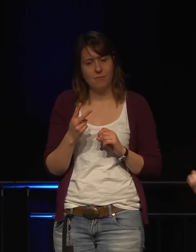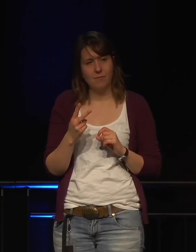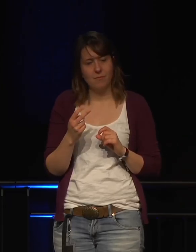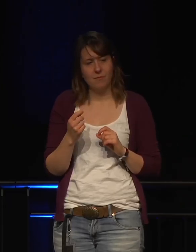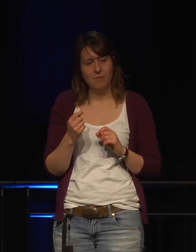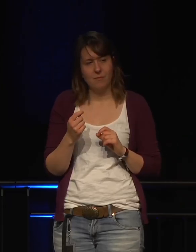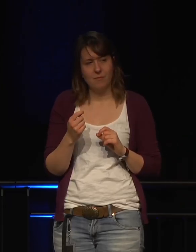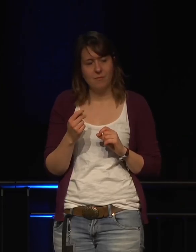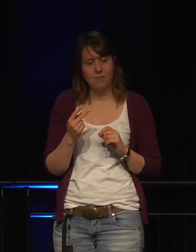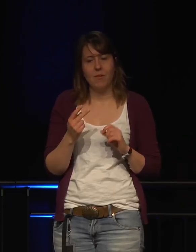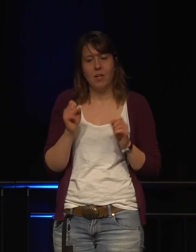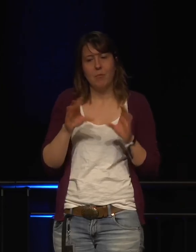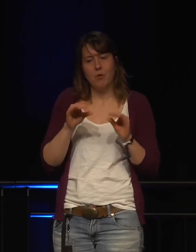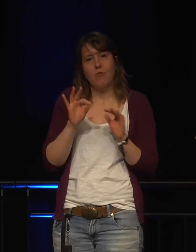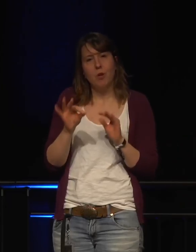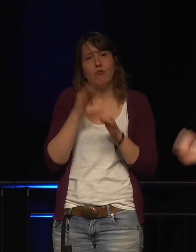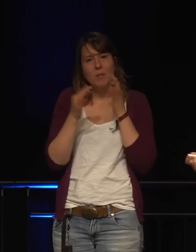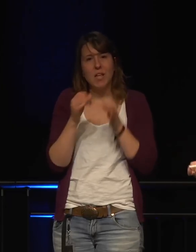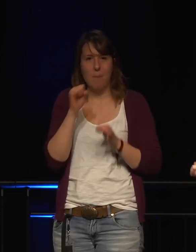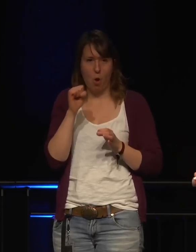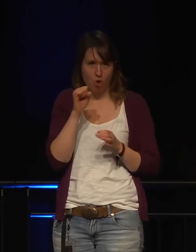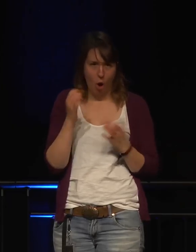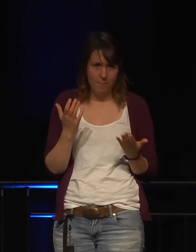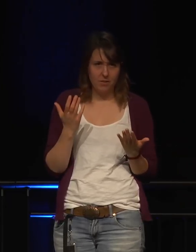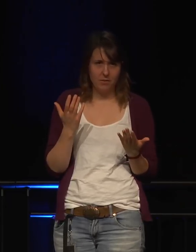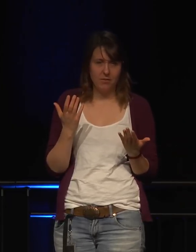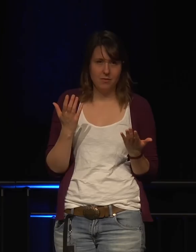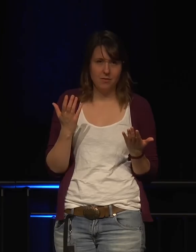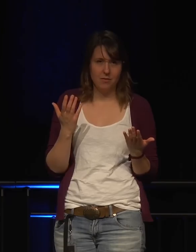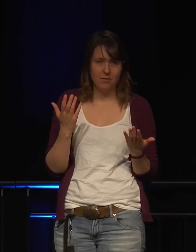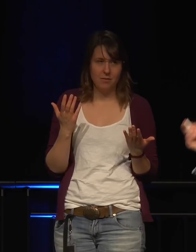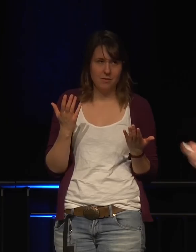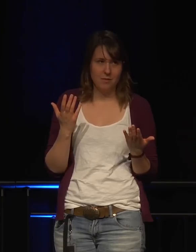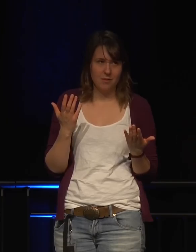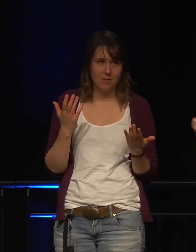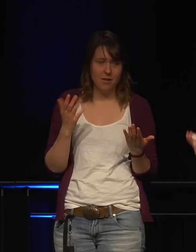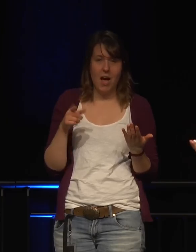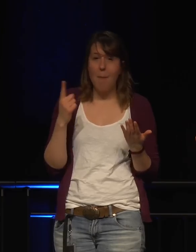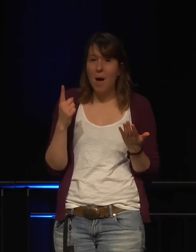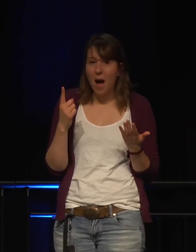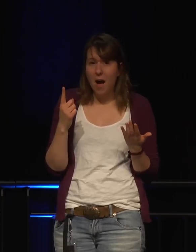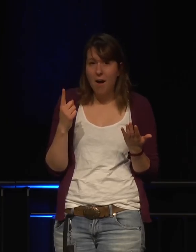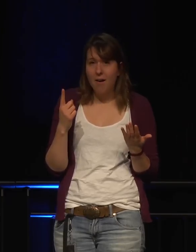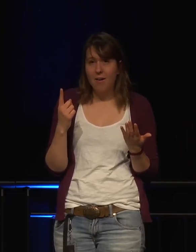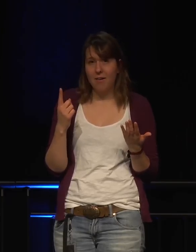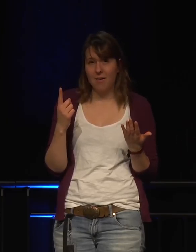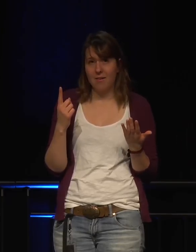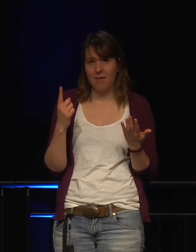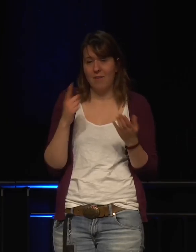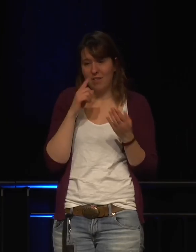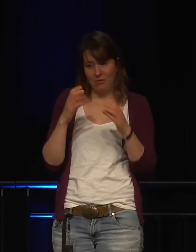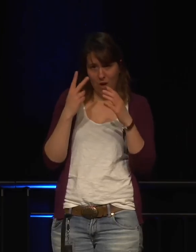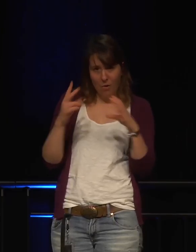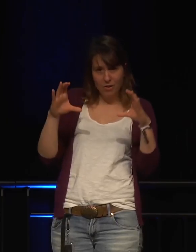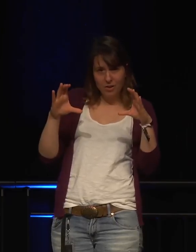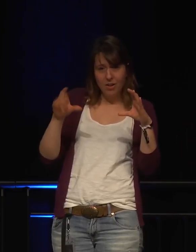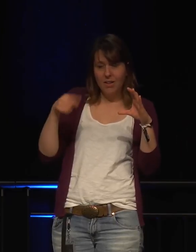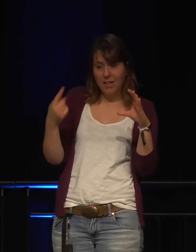a device which actually was supposed to your girlfriend could